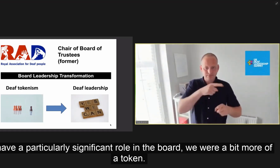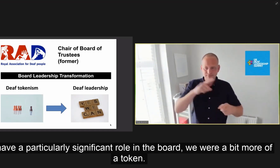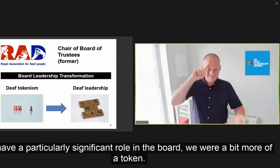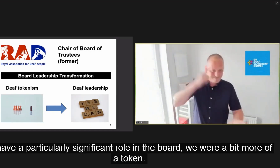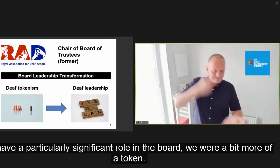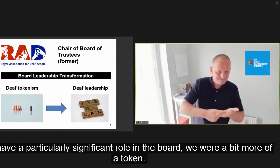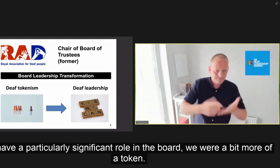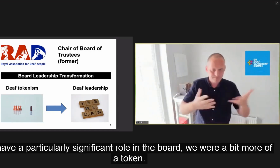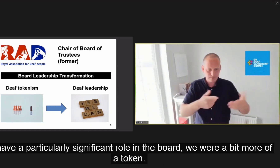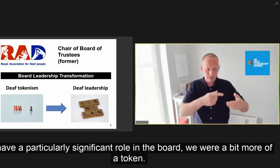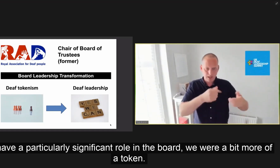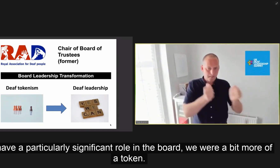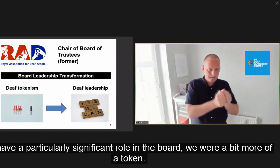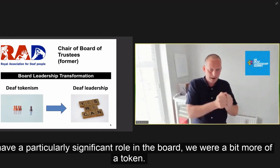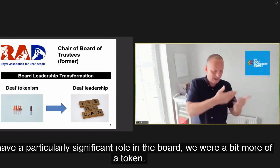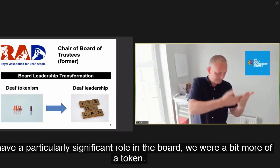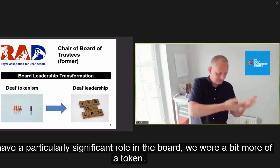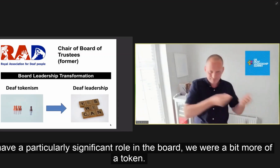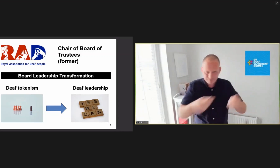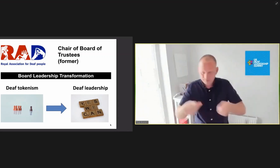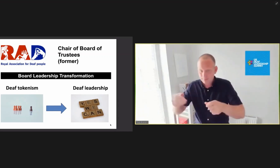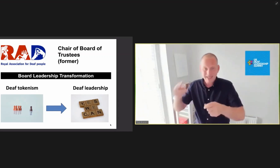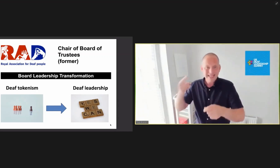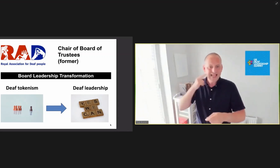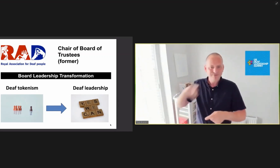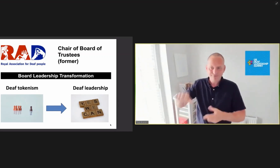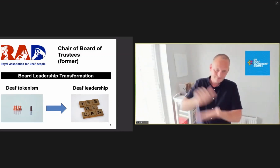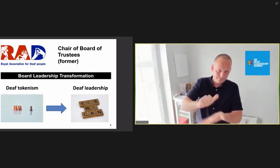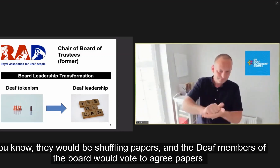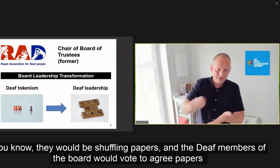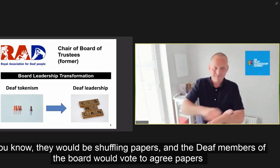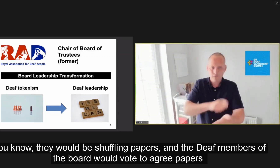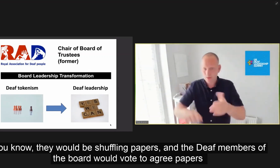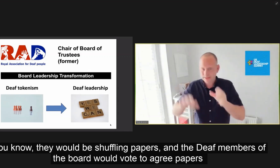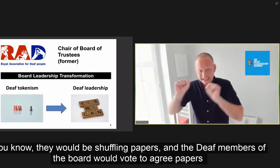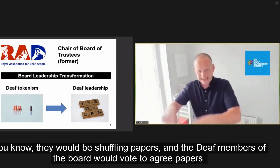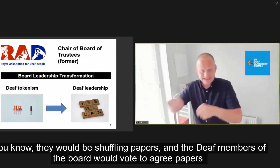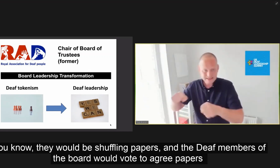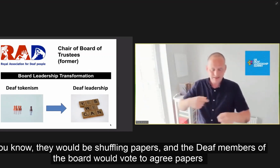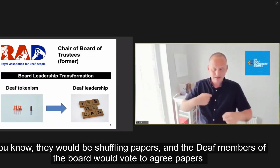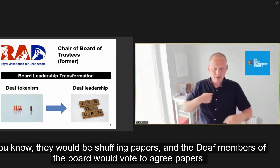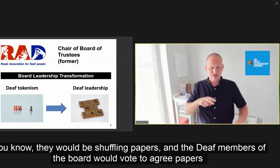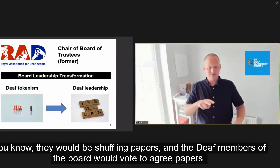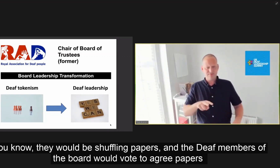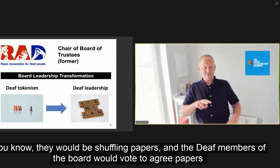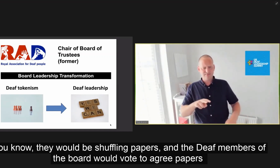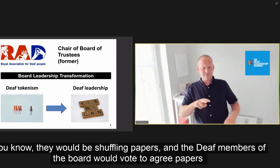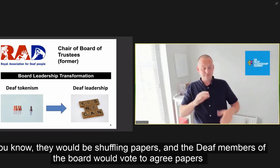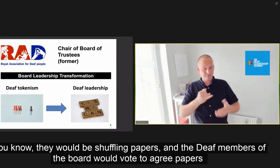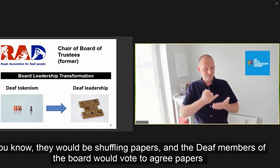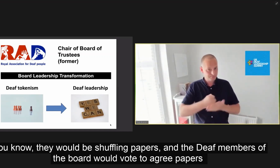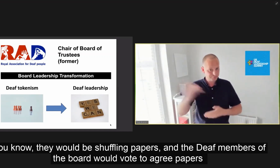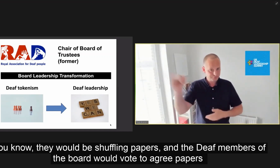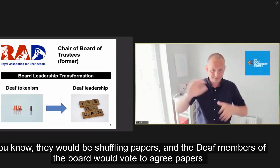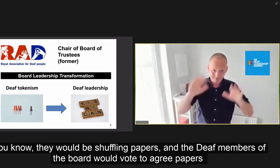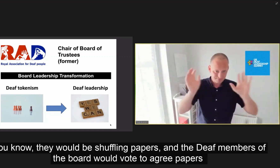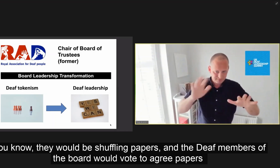more of a token. And then they would be shown papers and the deaf members of the board would vote to agree the papers, but they didn't